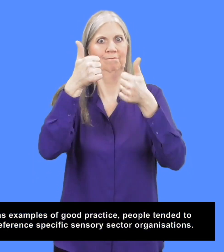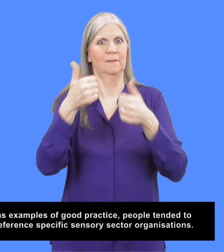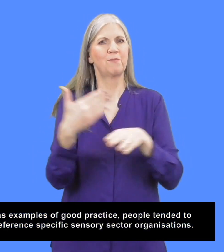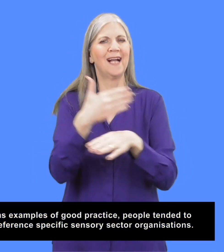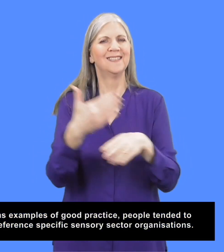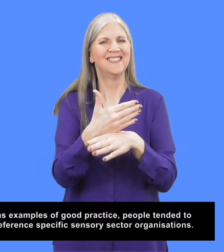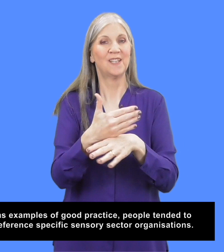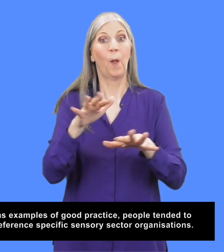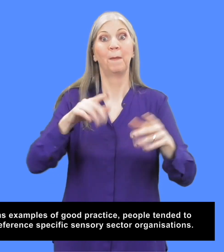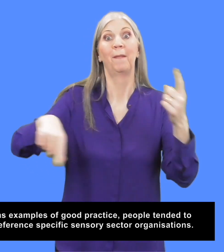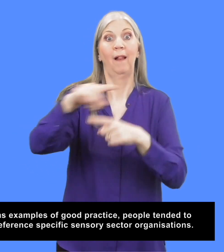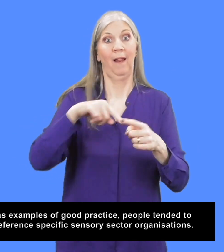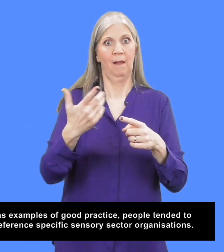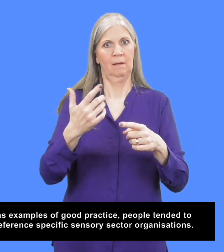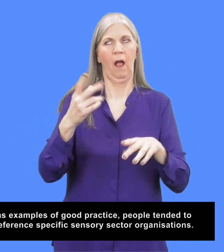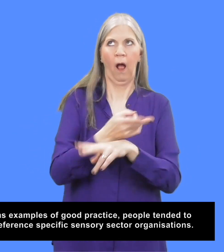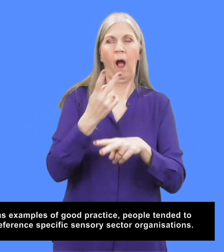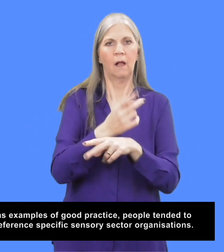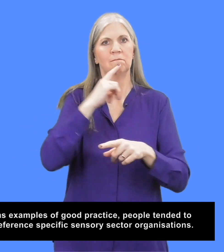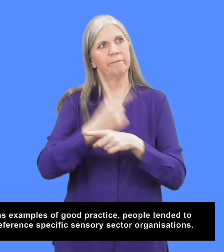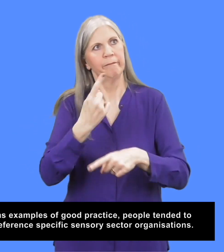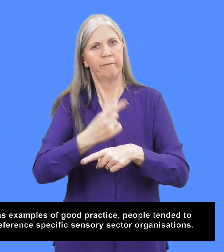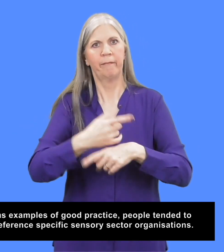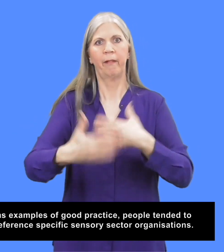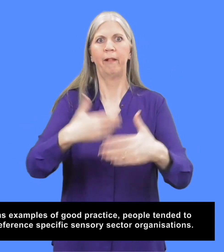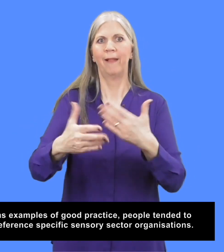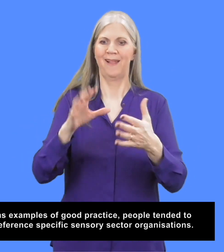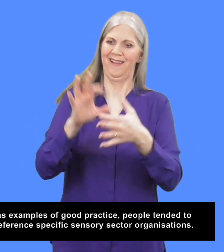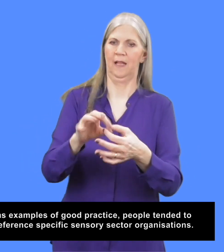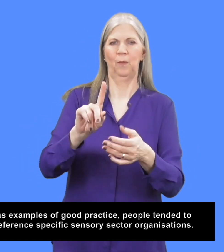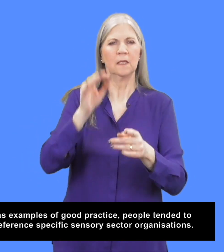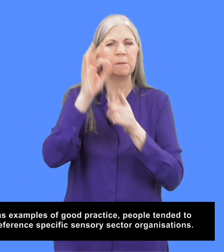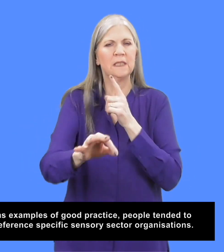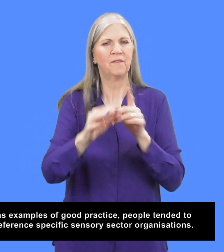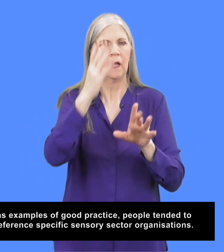people tended to reference specific sensory sector organisations.